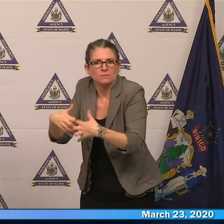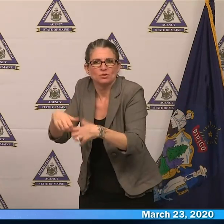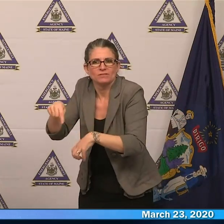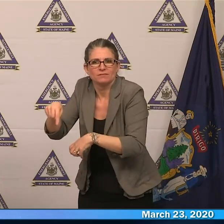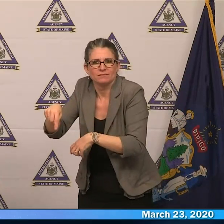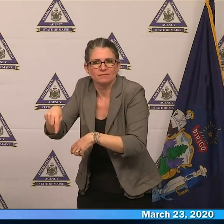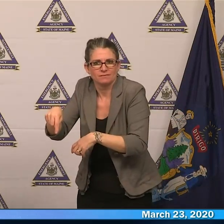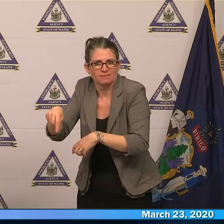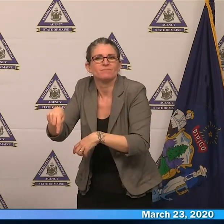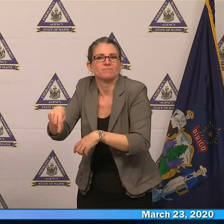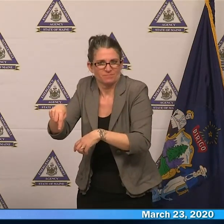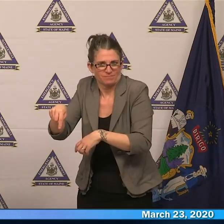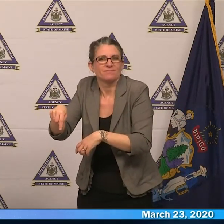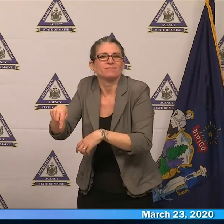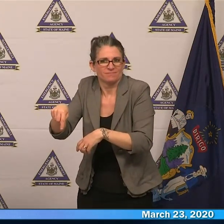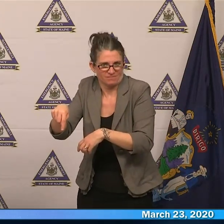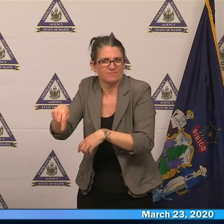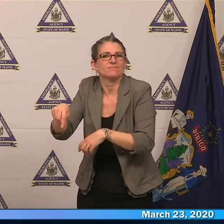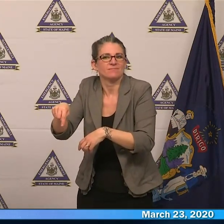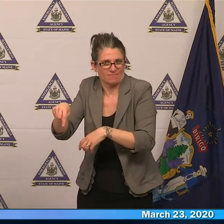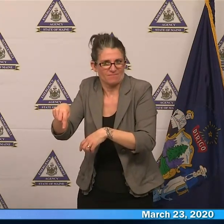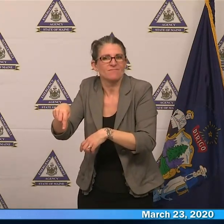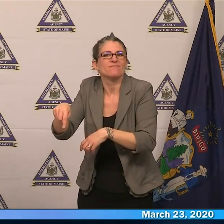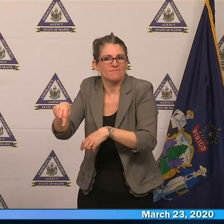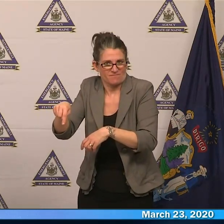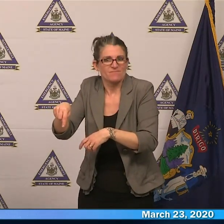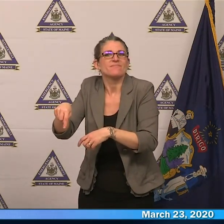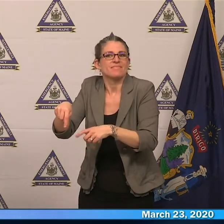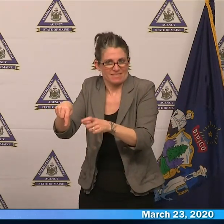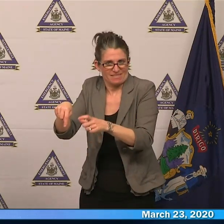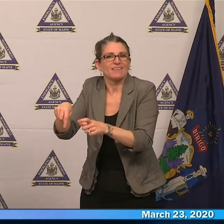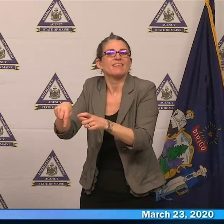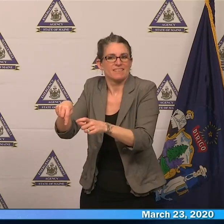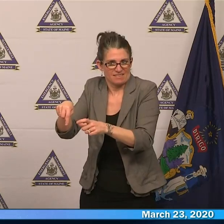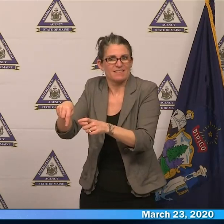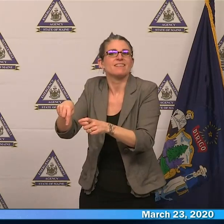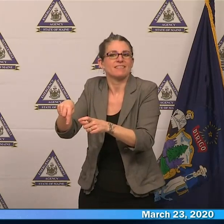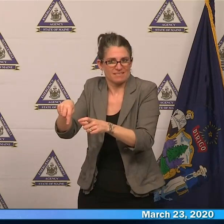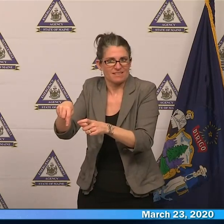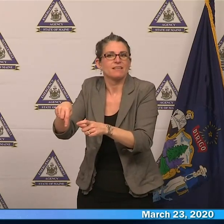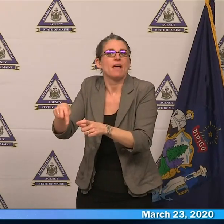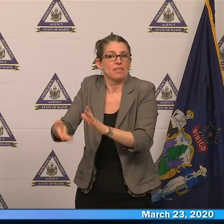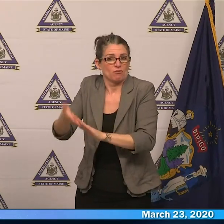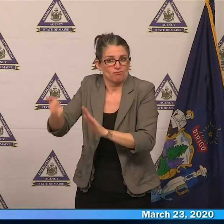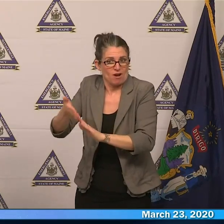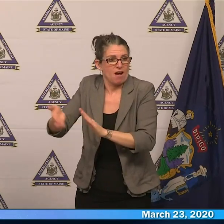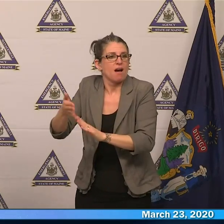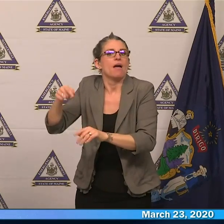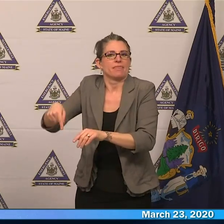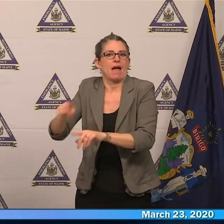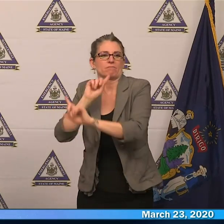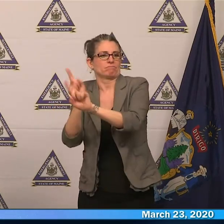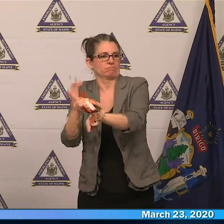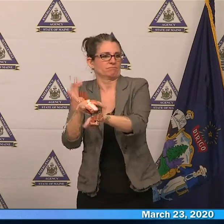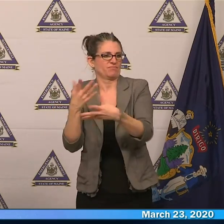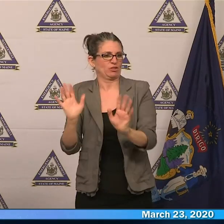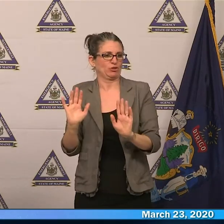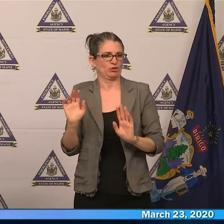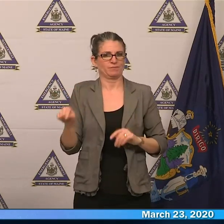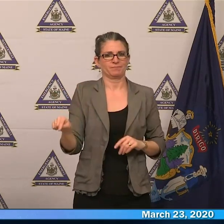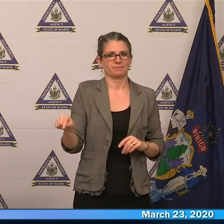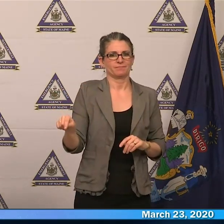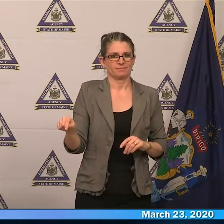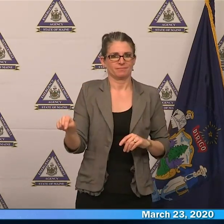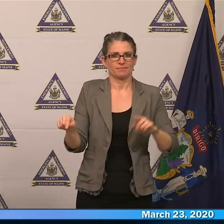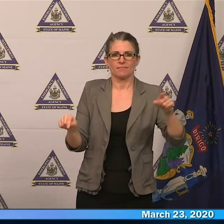That's not in the kits that you receive? No. So the kits really include the reference DNA fingerprint. And those are the kits that